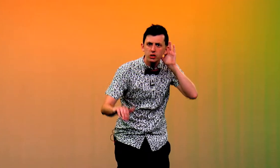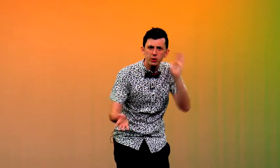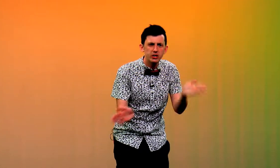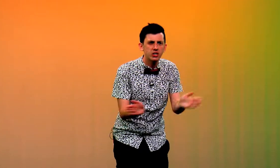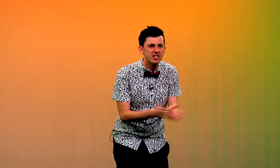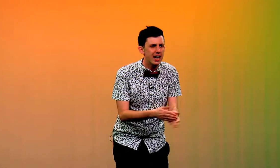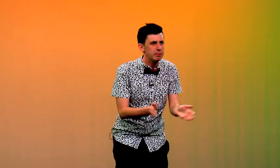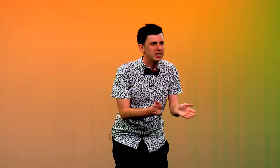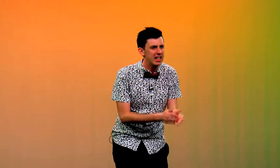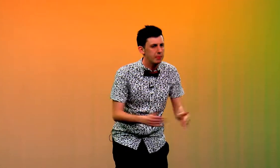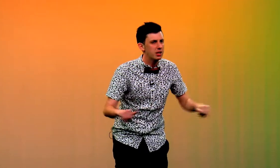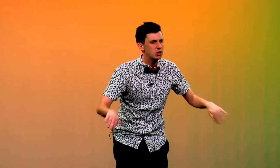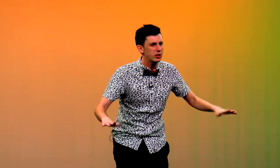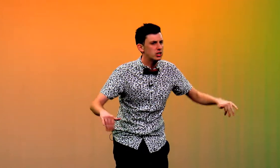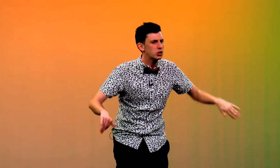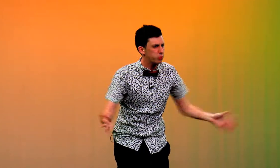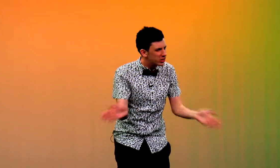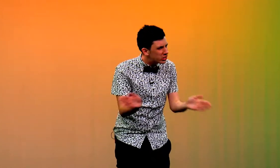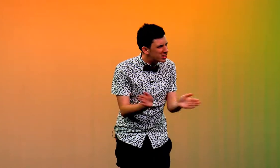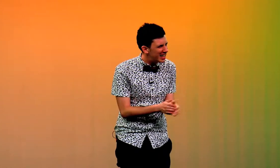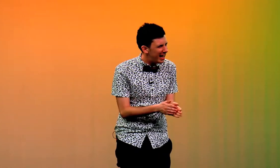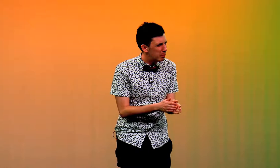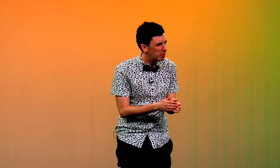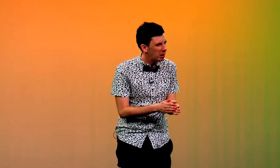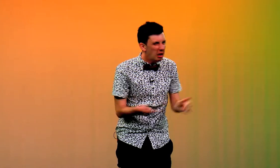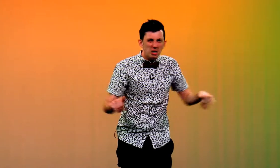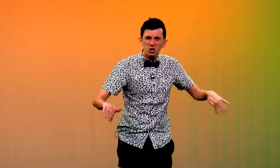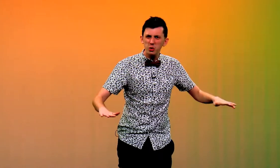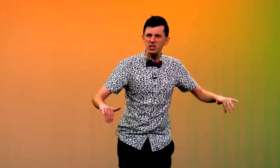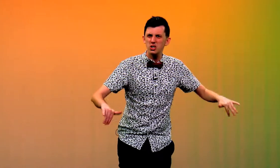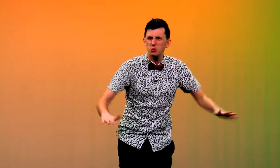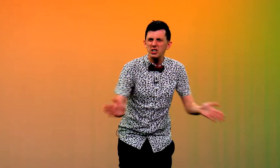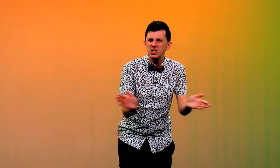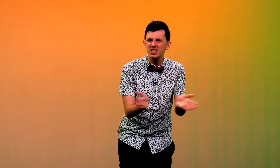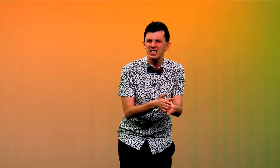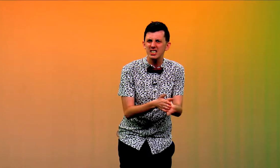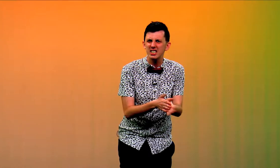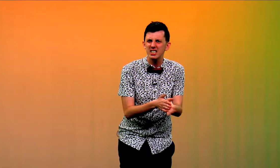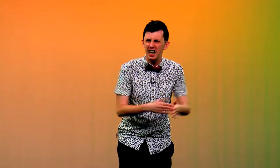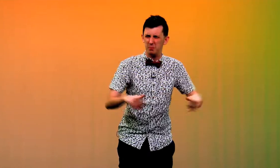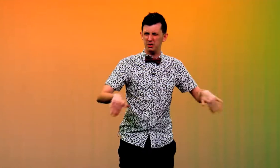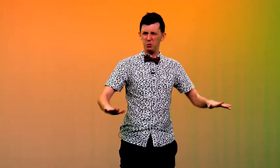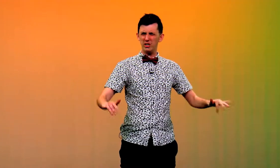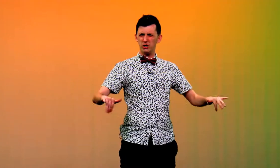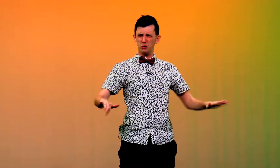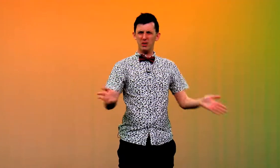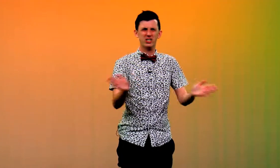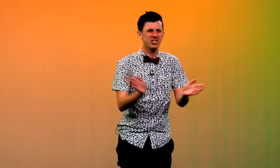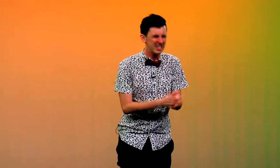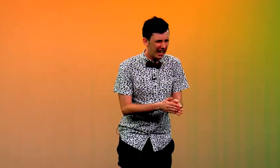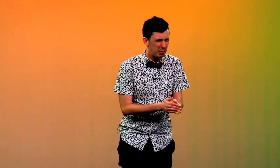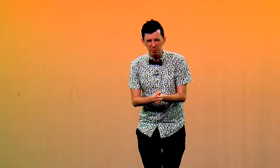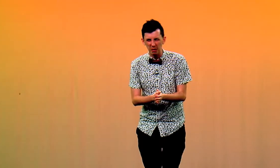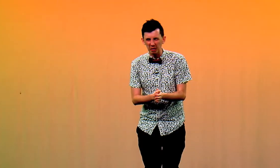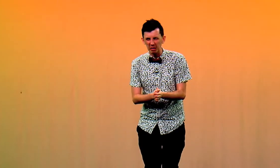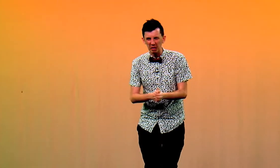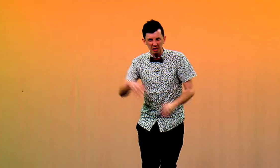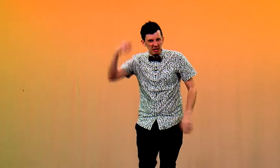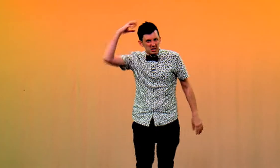swish, snap, snap, swish, swish, snap. Swish, swish, snap, snap, swish, swish, snap. He